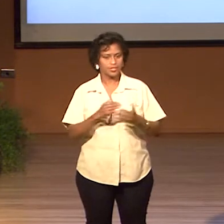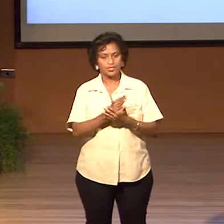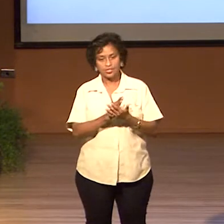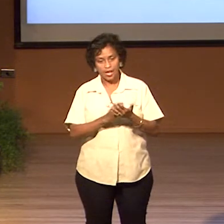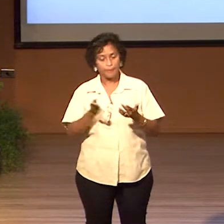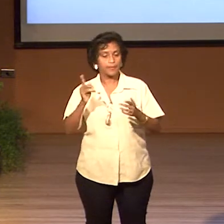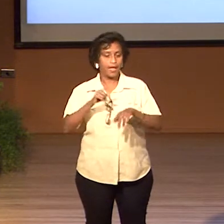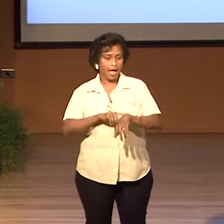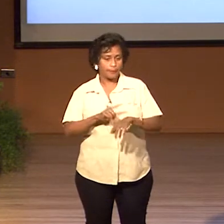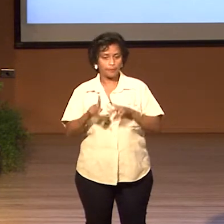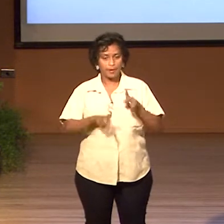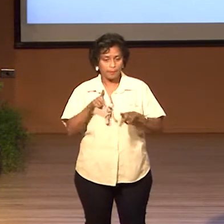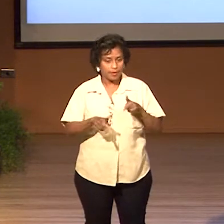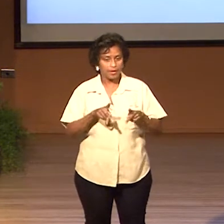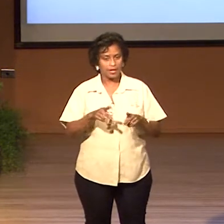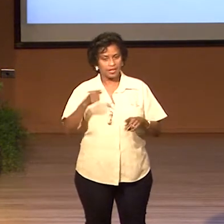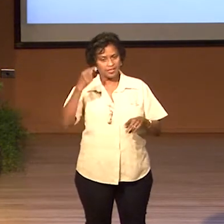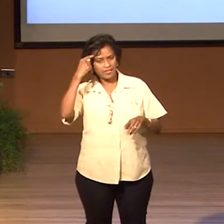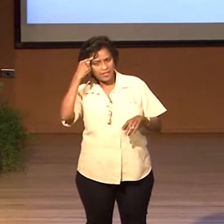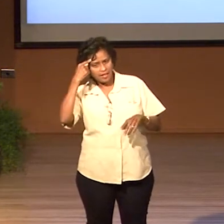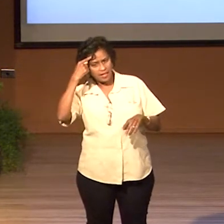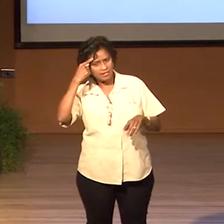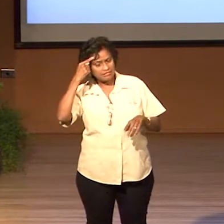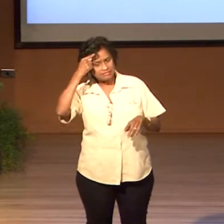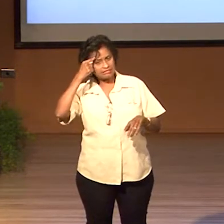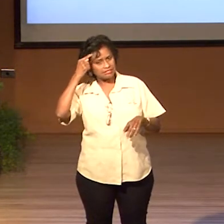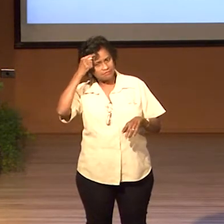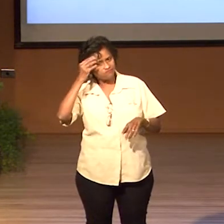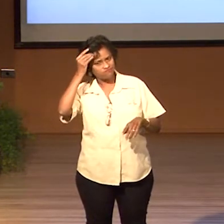versus what it is in reality continues to grow.